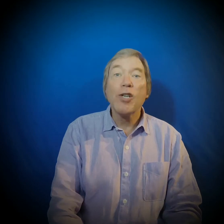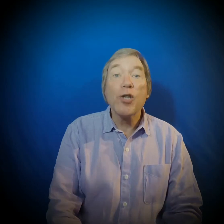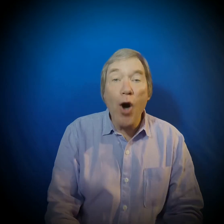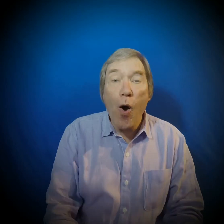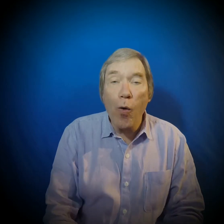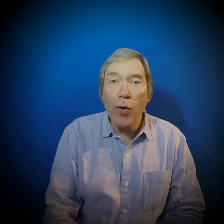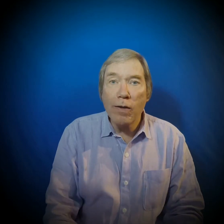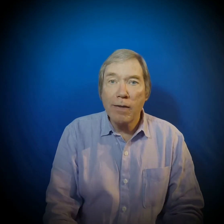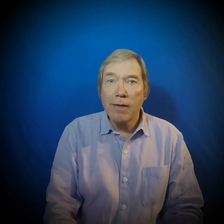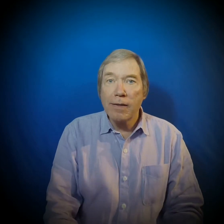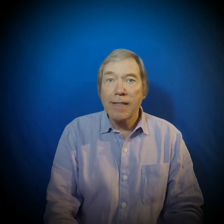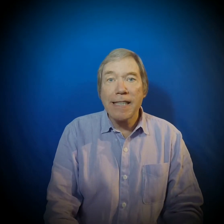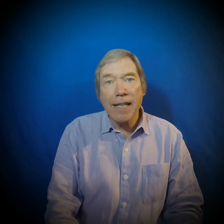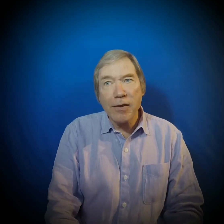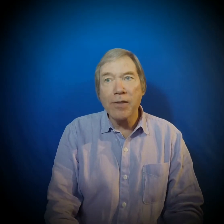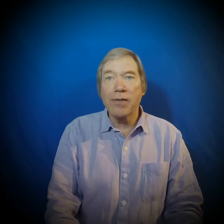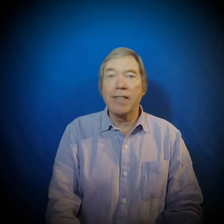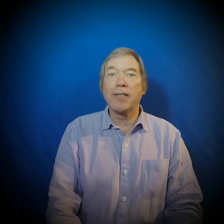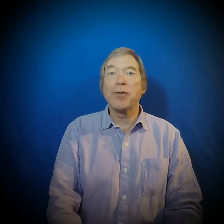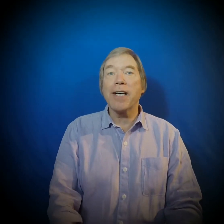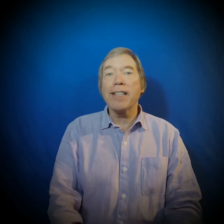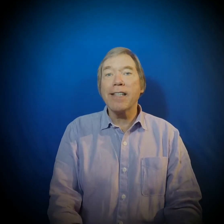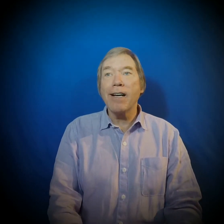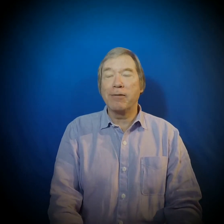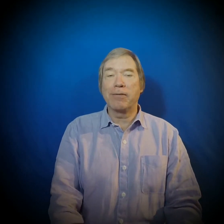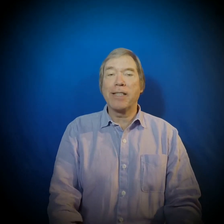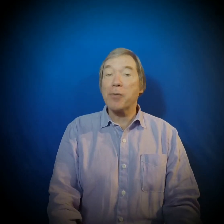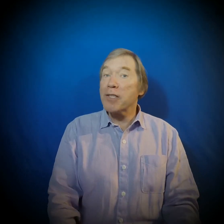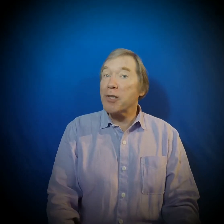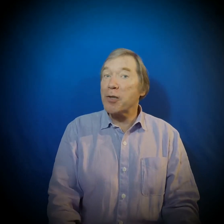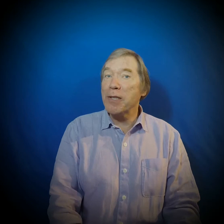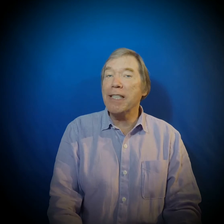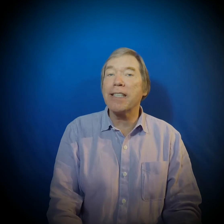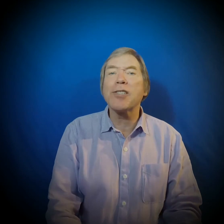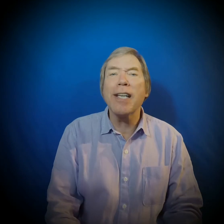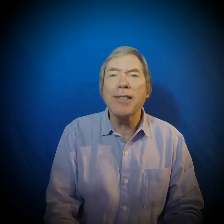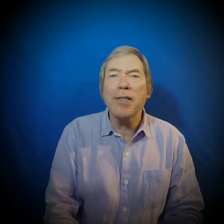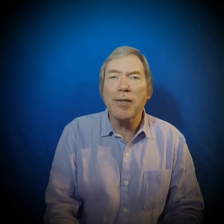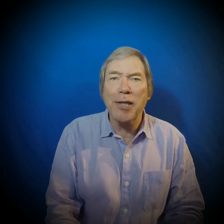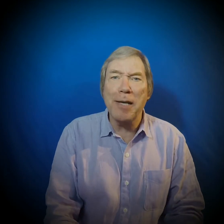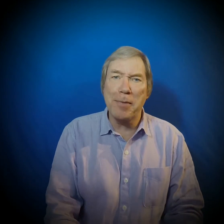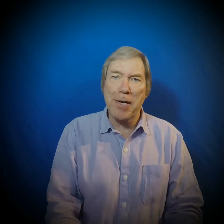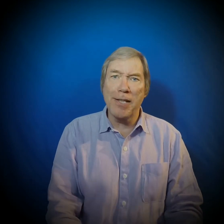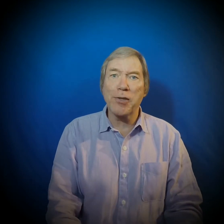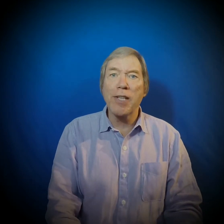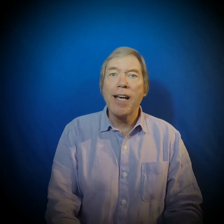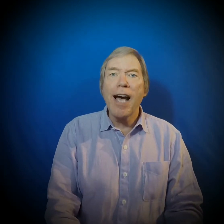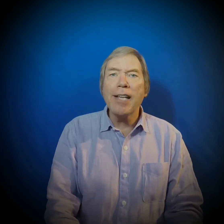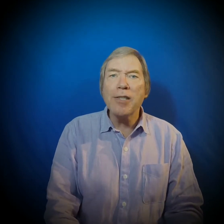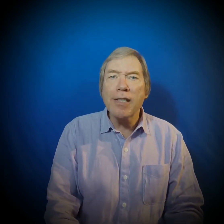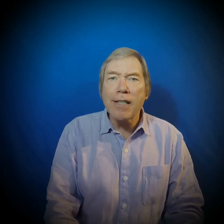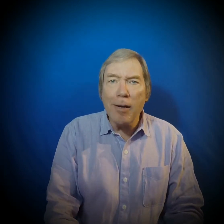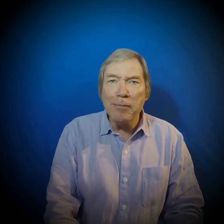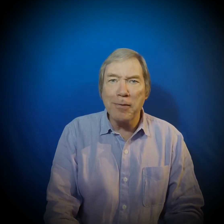Go, get thee to thy love, as was decreed. Ascend her chamber hence, and comfort